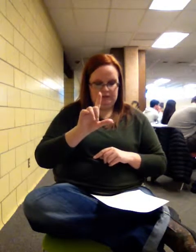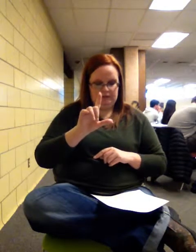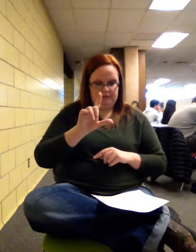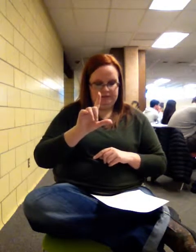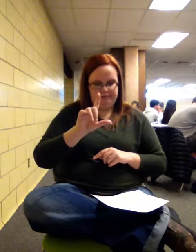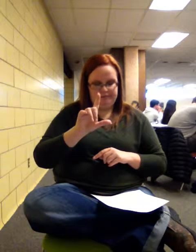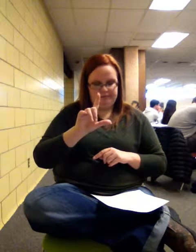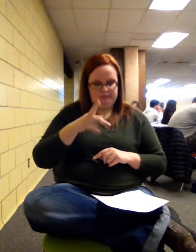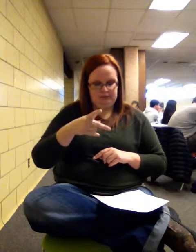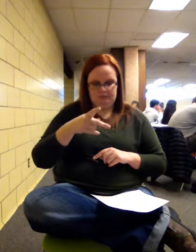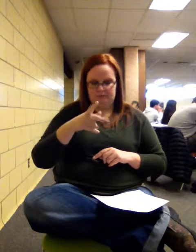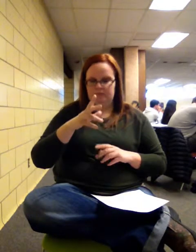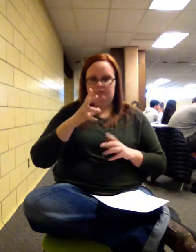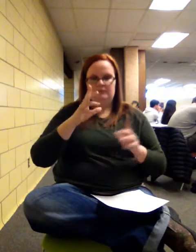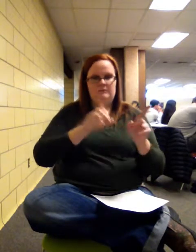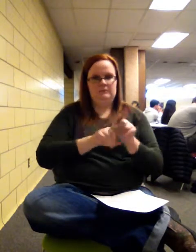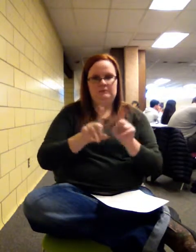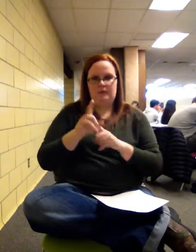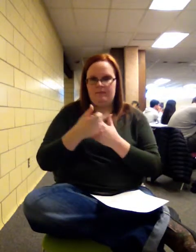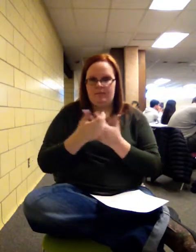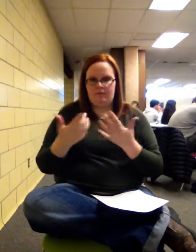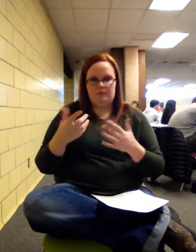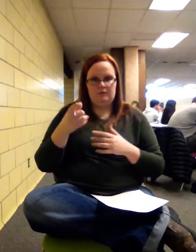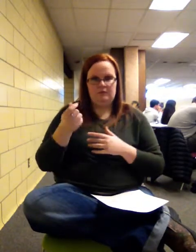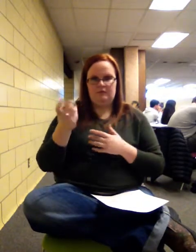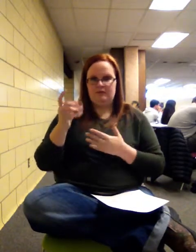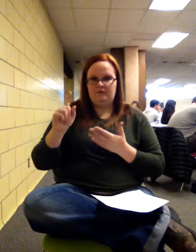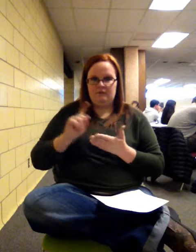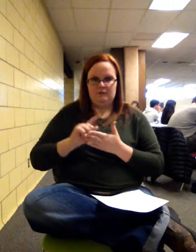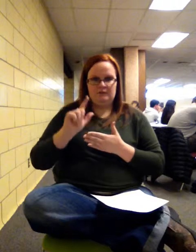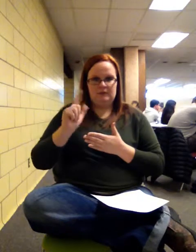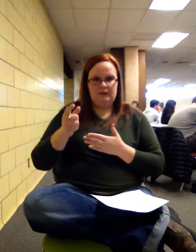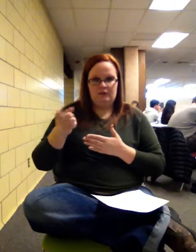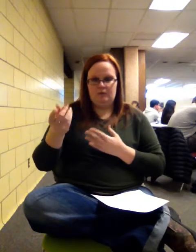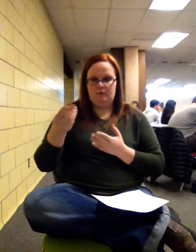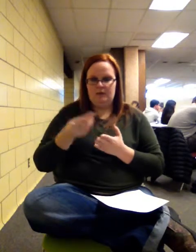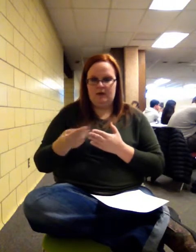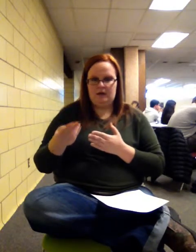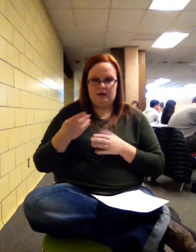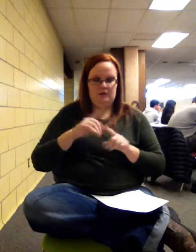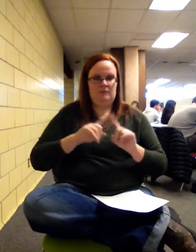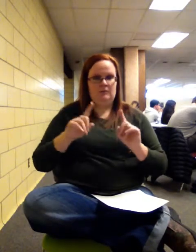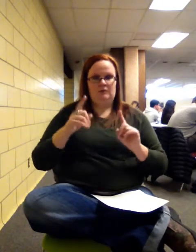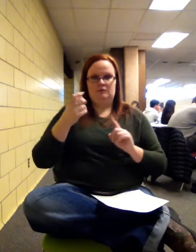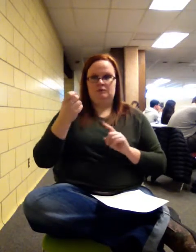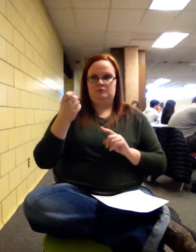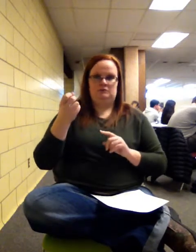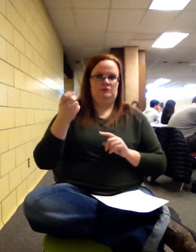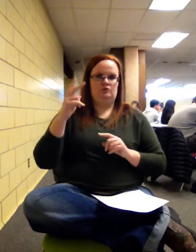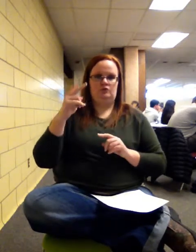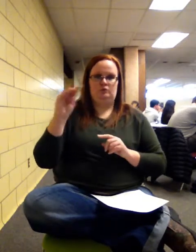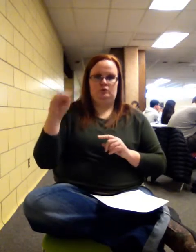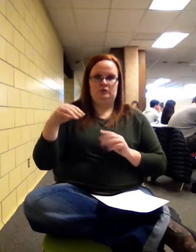you're going to make more money owning that same security over the next 10 years. So for me, the original investor, that hurt me, didn't it?